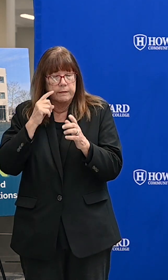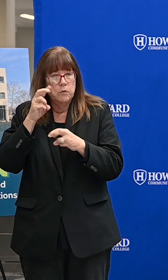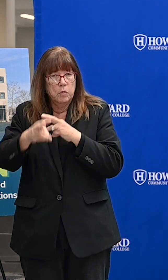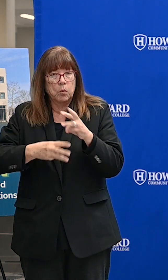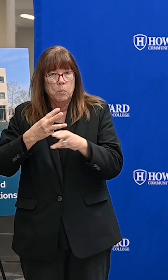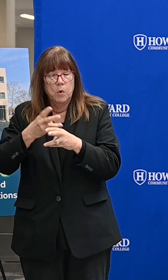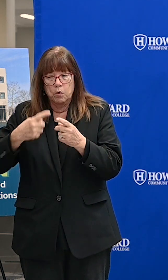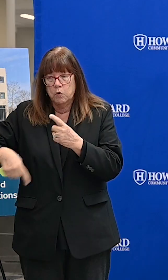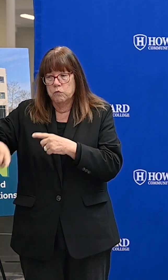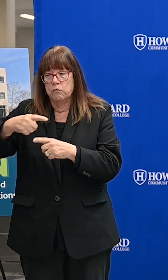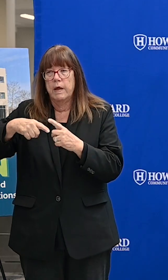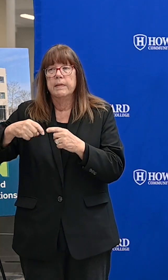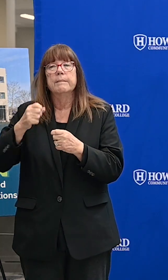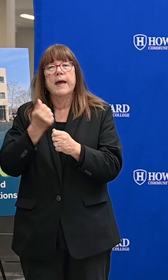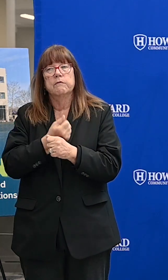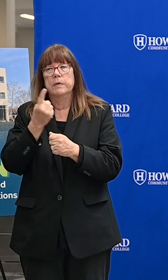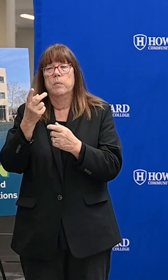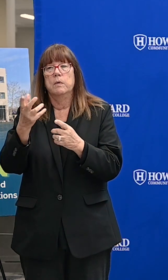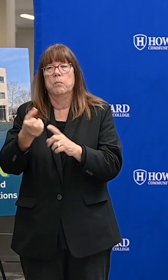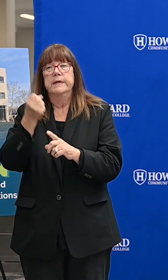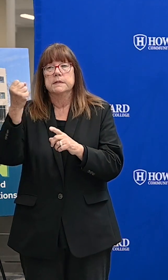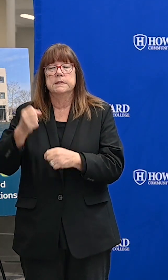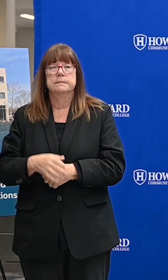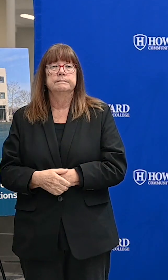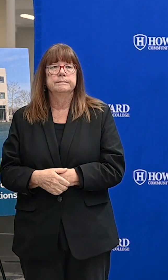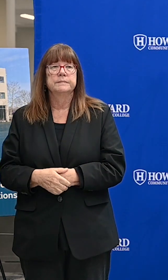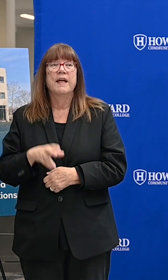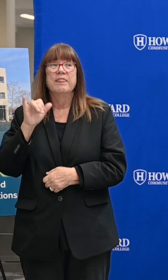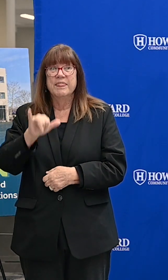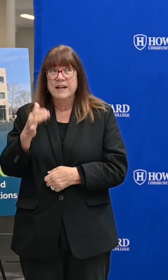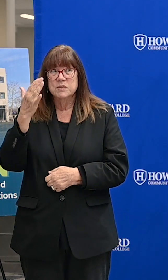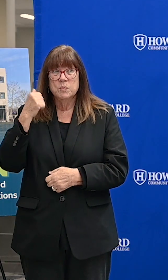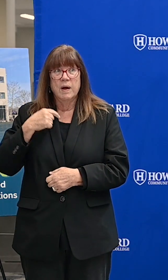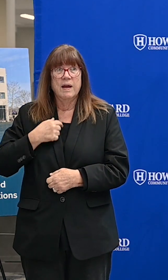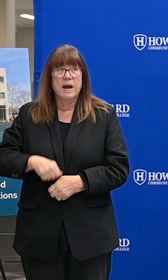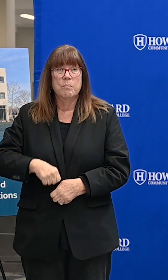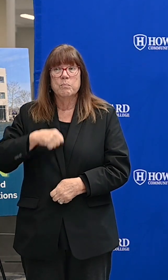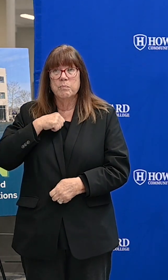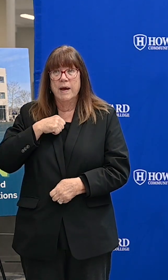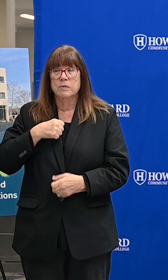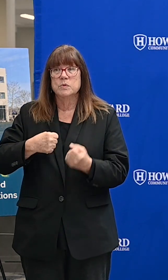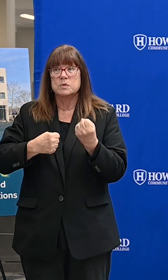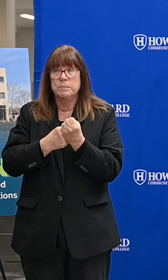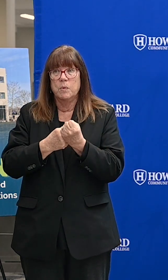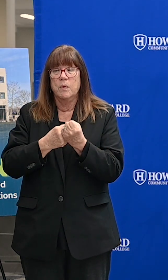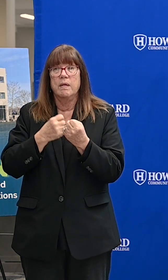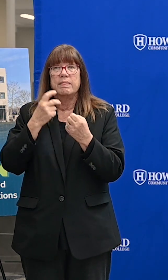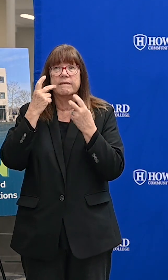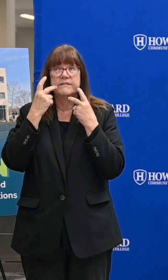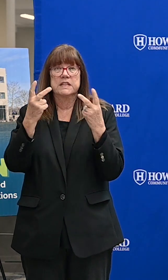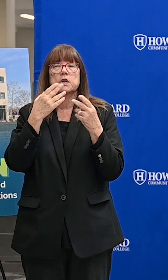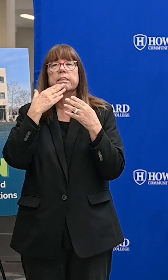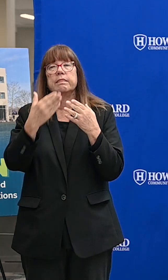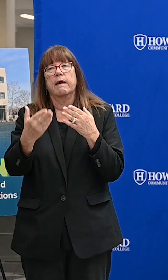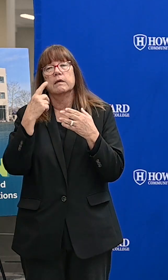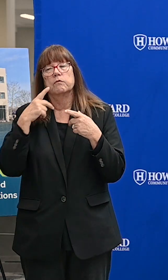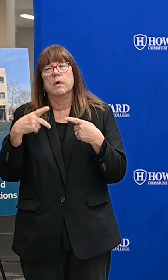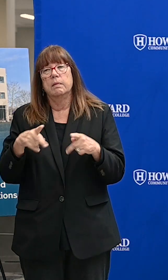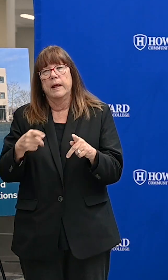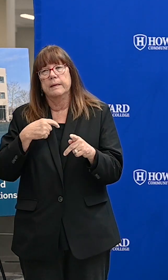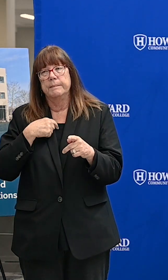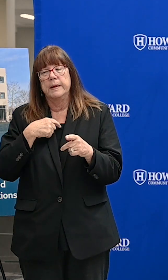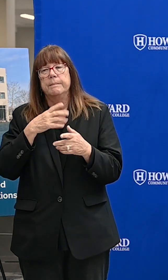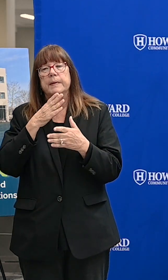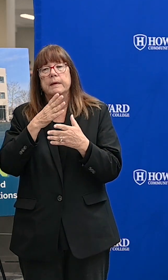around them, everybody wins. That's why I'm proud to support this vision. Thank you for letting me be a part